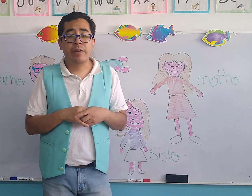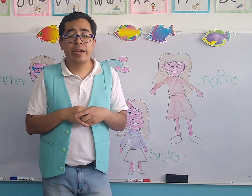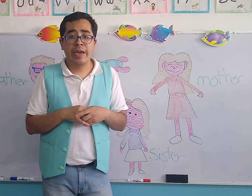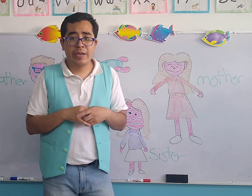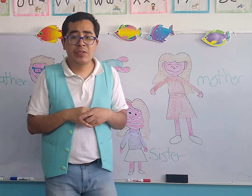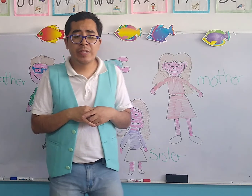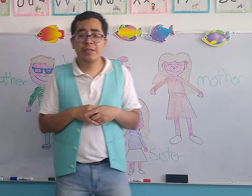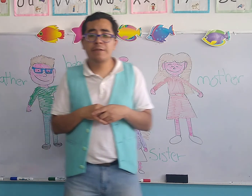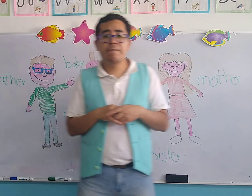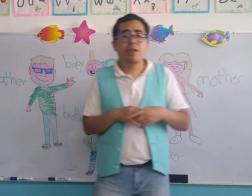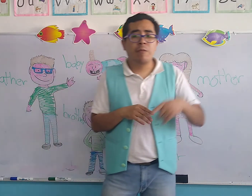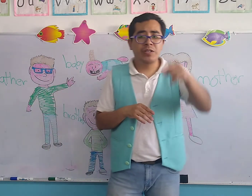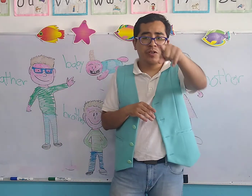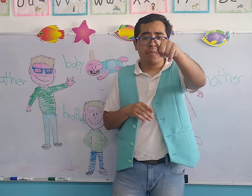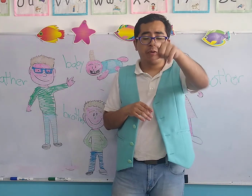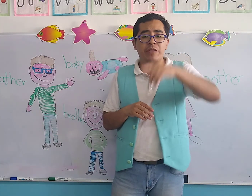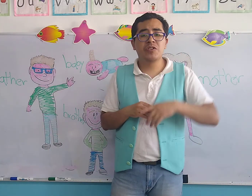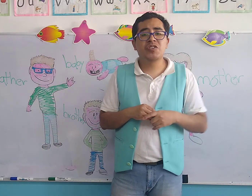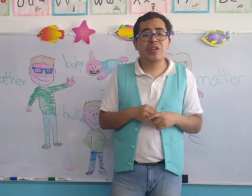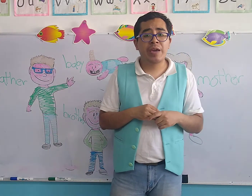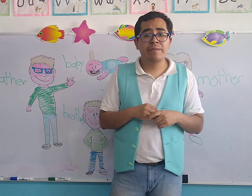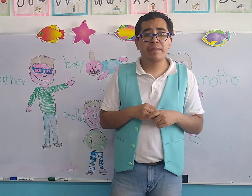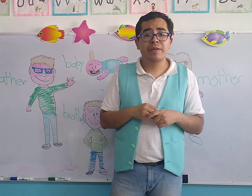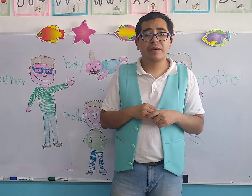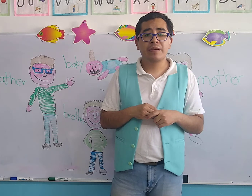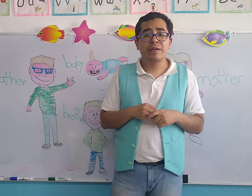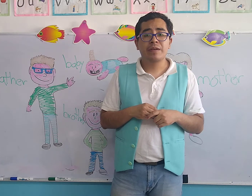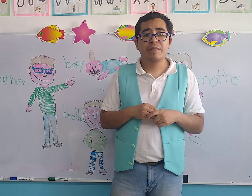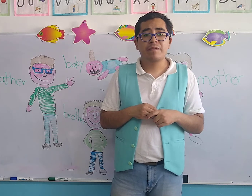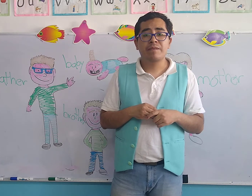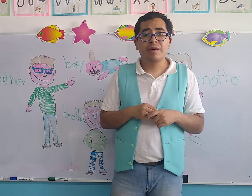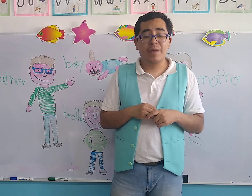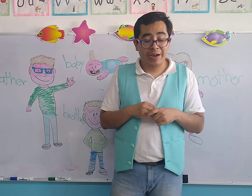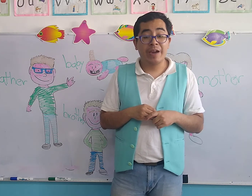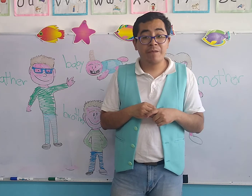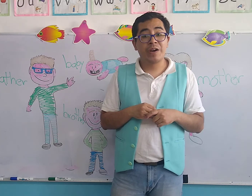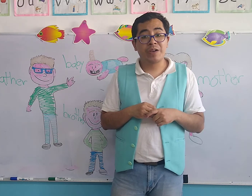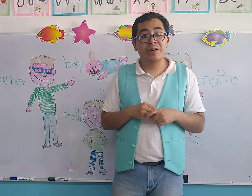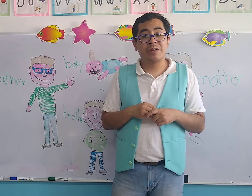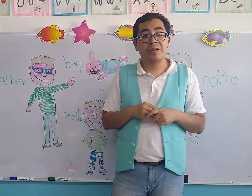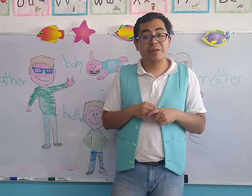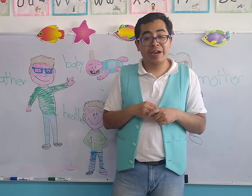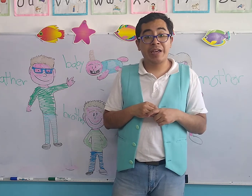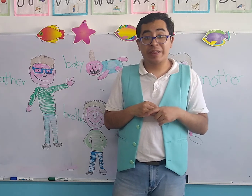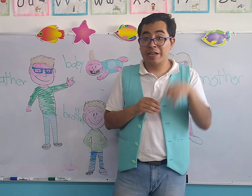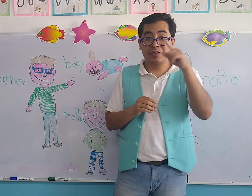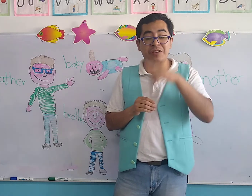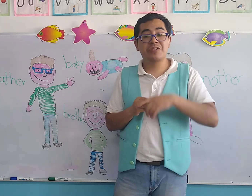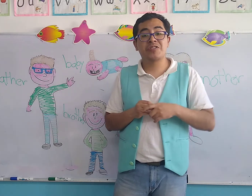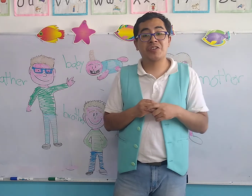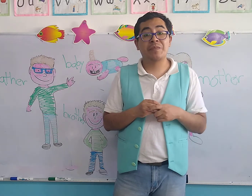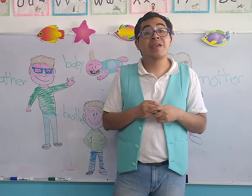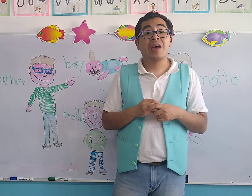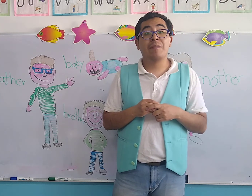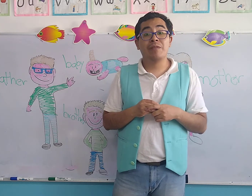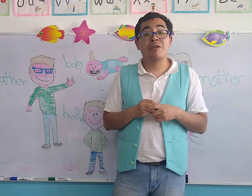Okay, excellent. What's your brother's name? Okay, very good. Okay, that's interesting. I'm